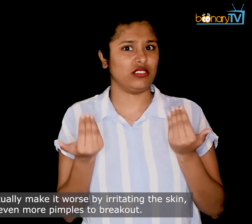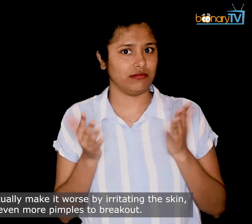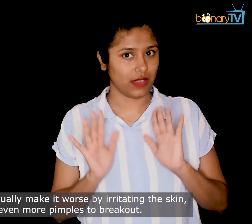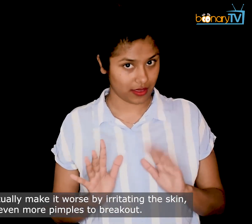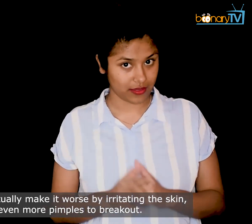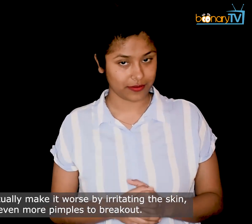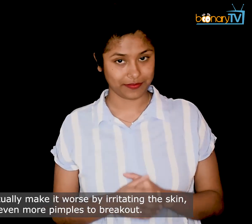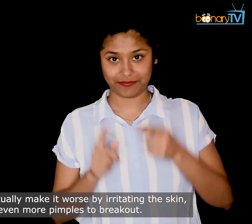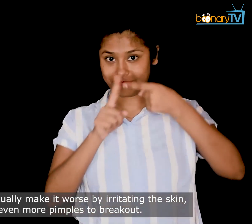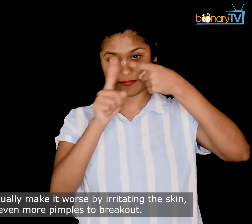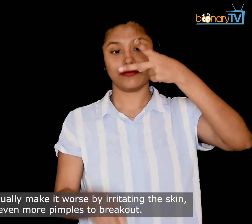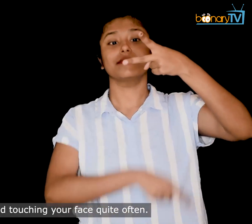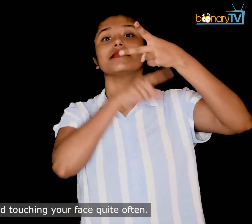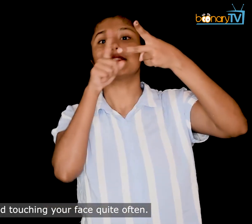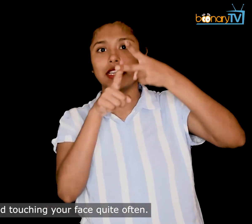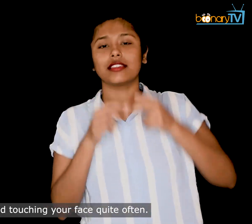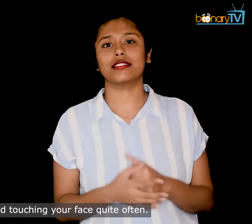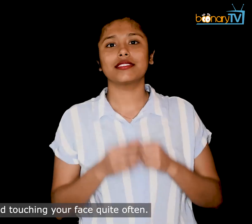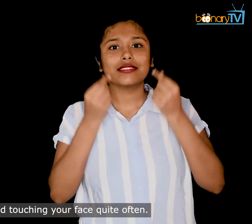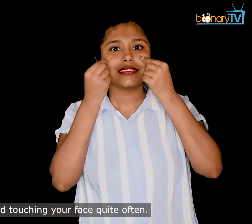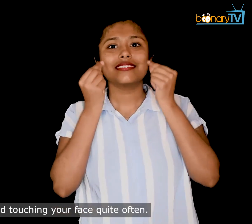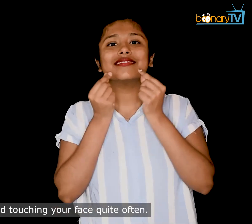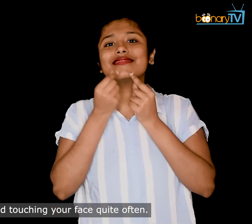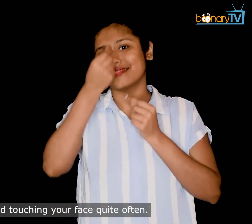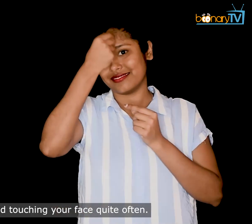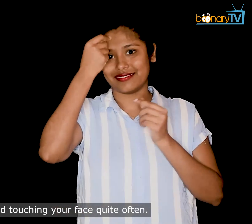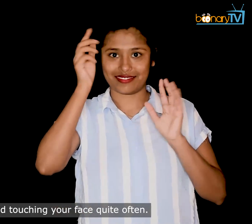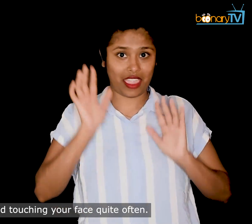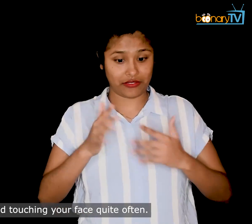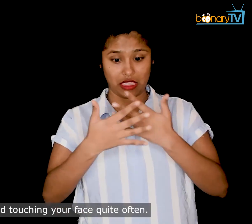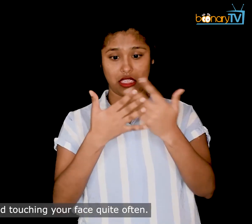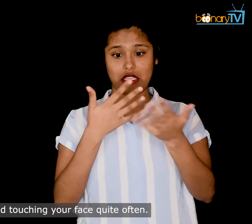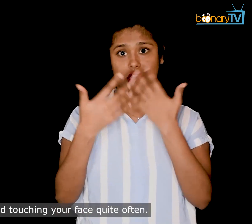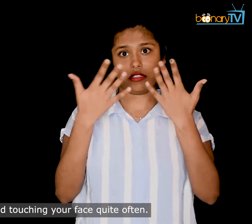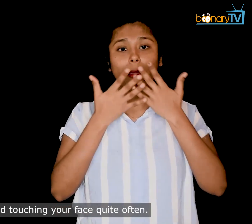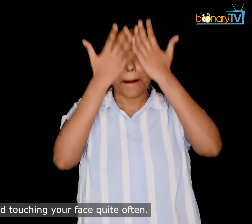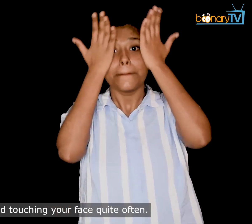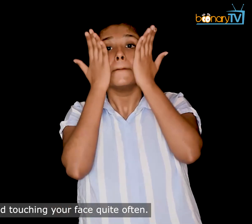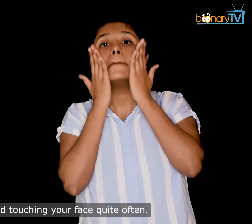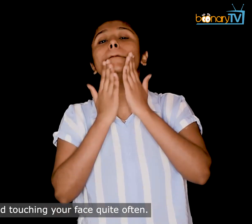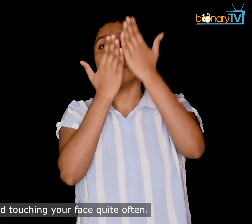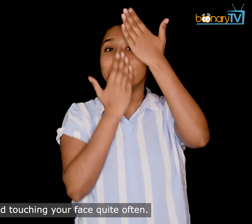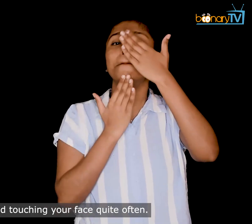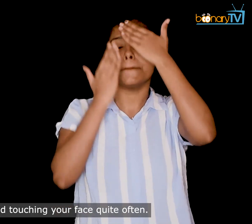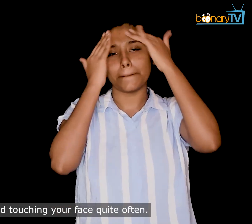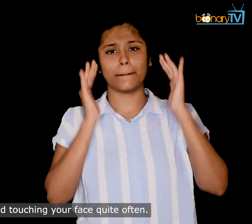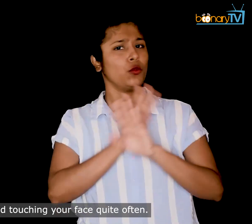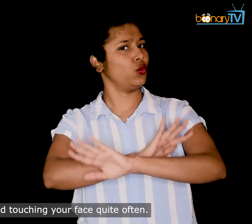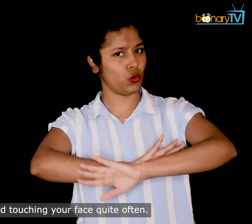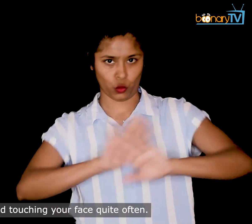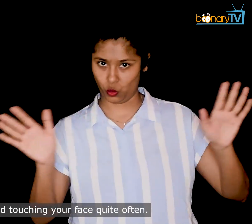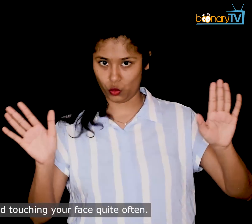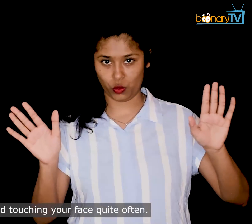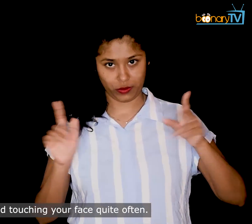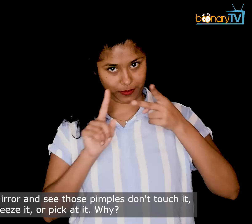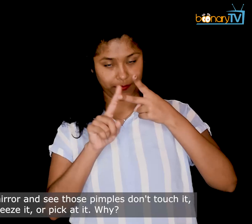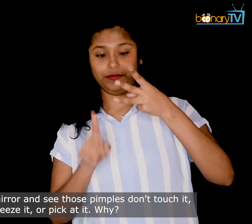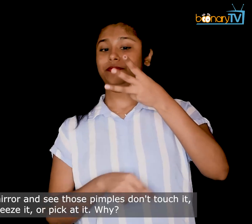to break out. Next, avoid touching your face quite often. If you look